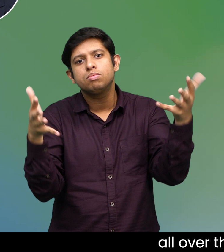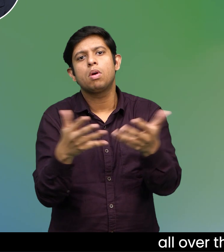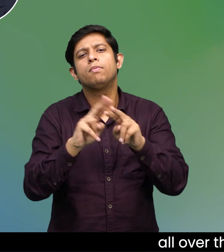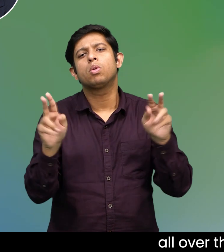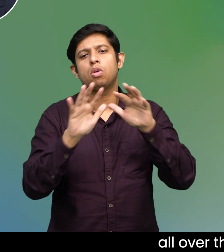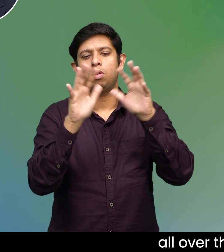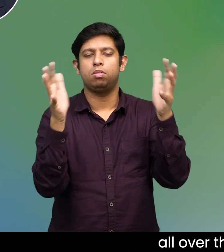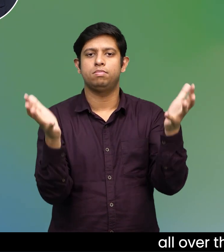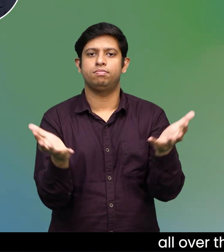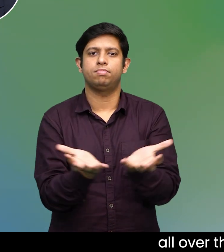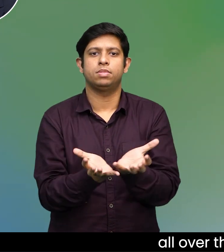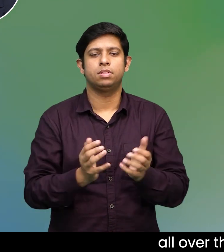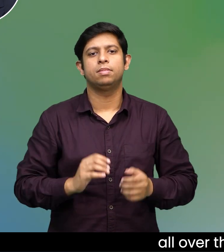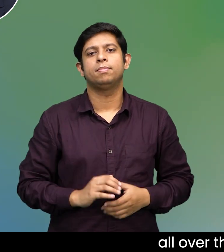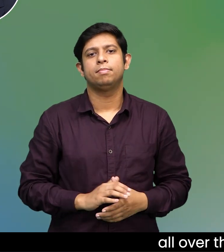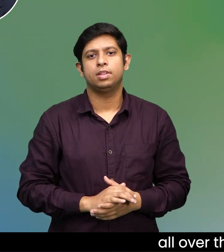over the world.